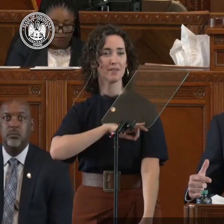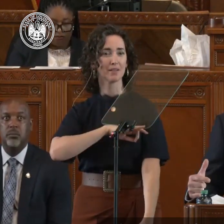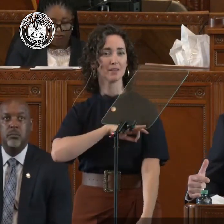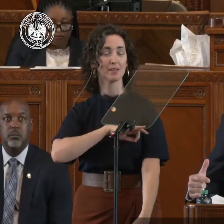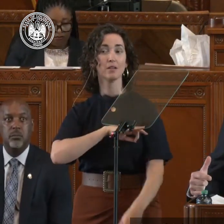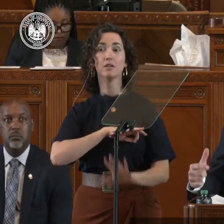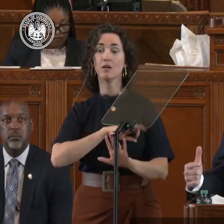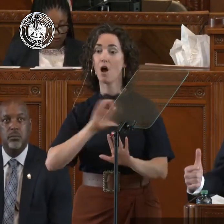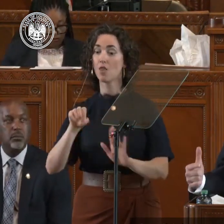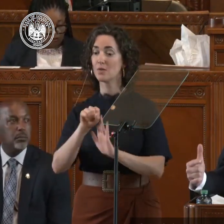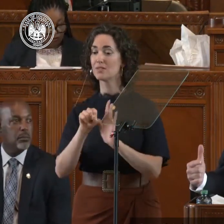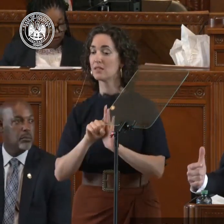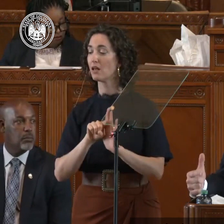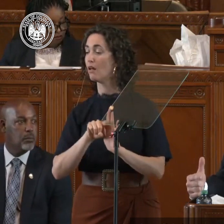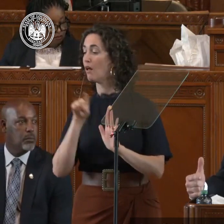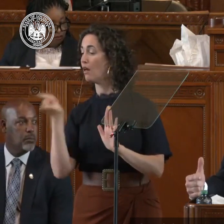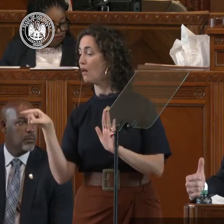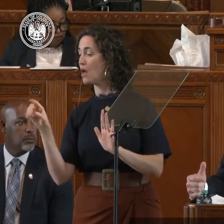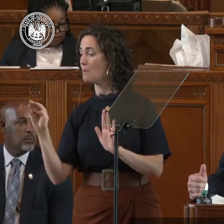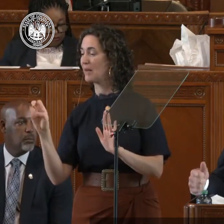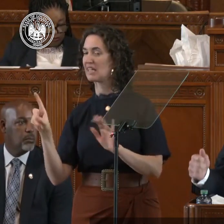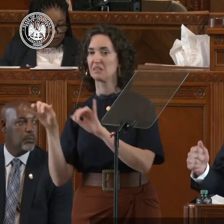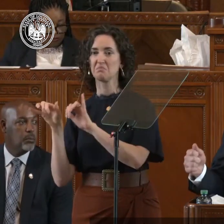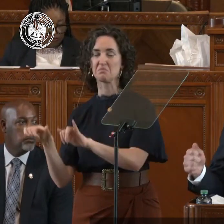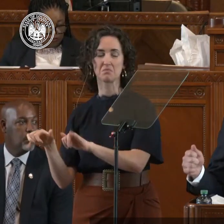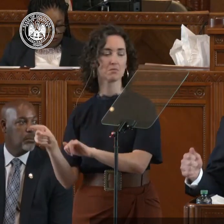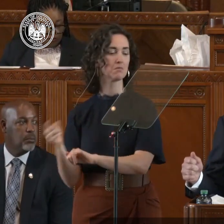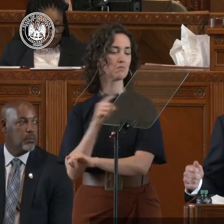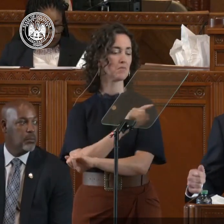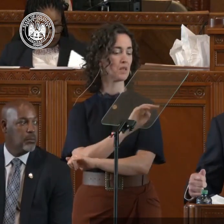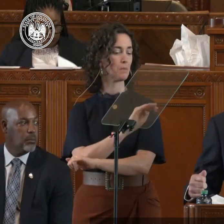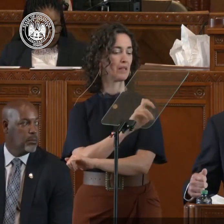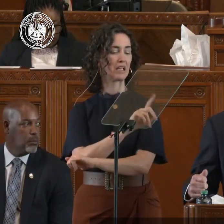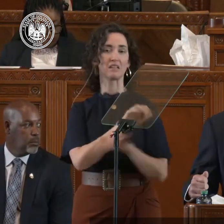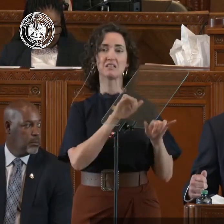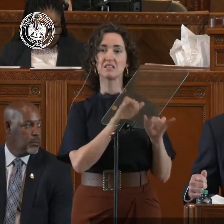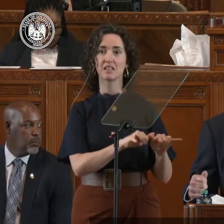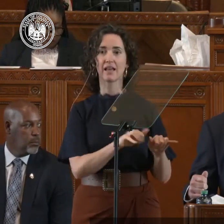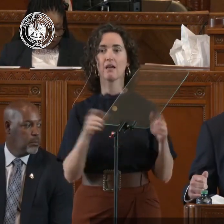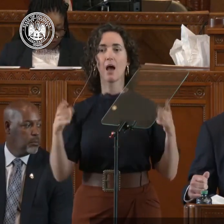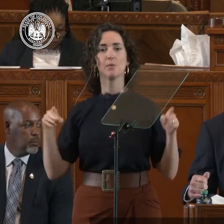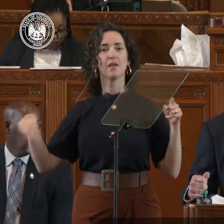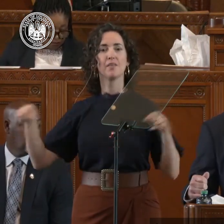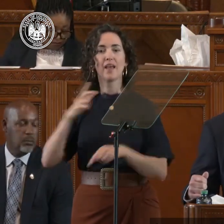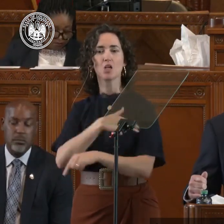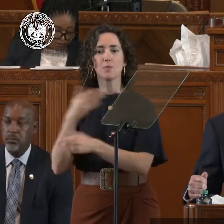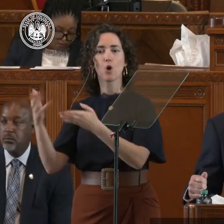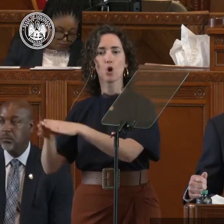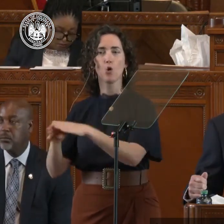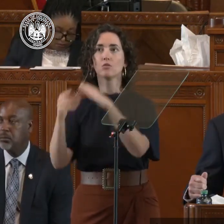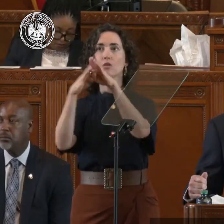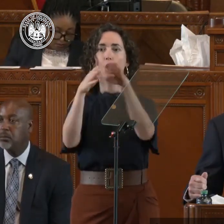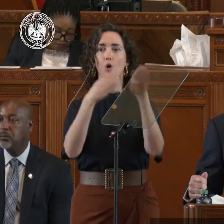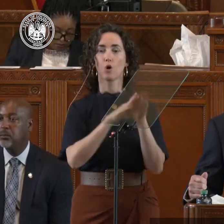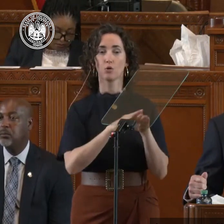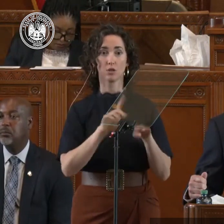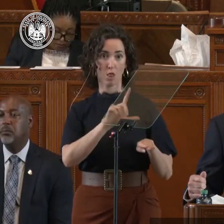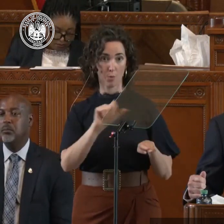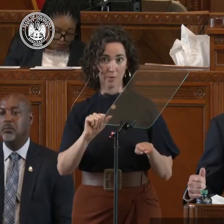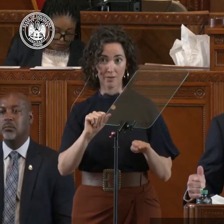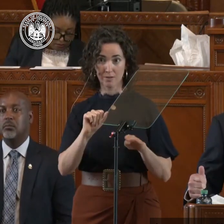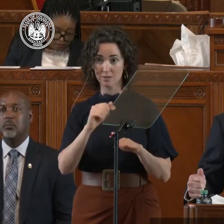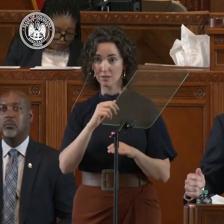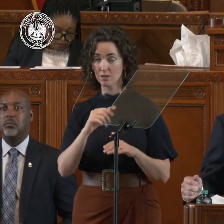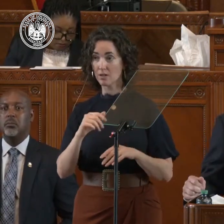our neighboring states that didn't expand Medicaid, we haven't had a single rural hospital closure in our state.